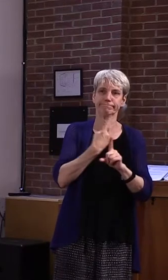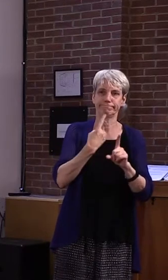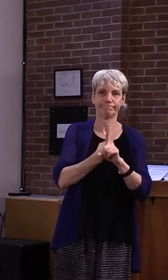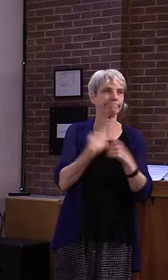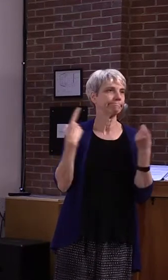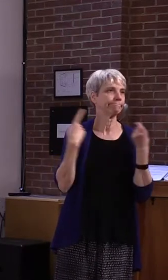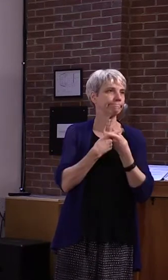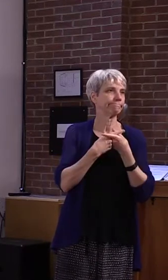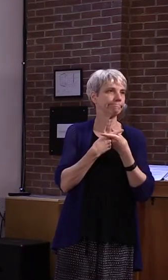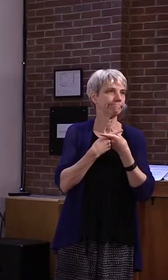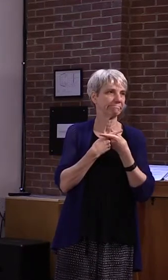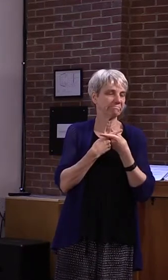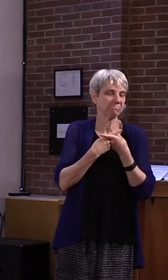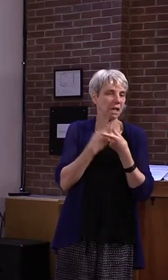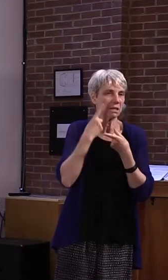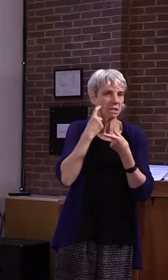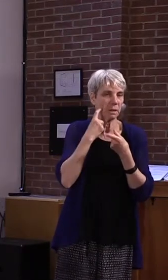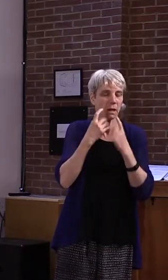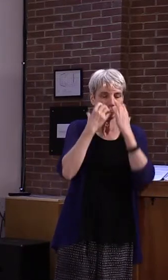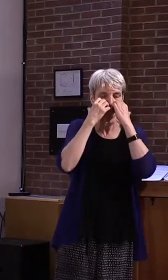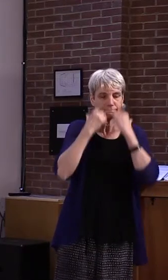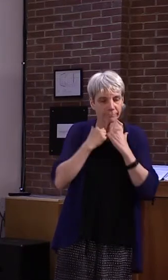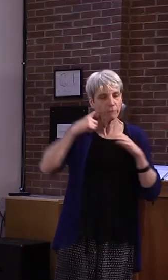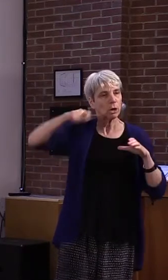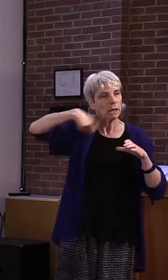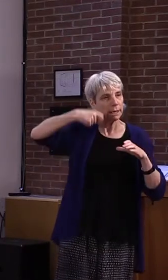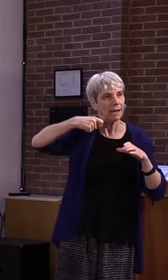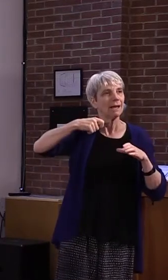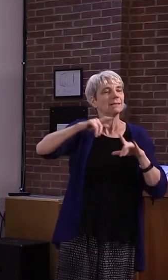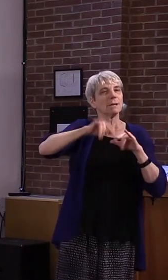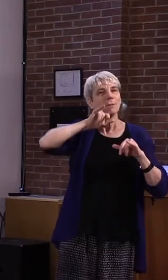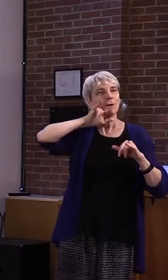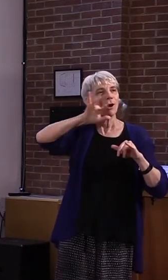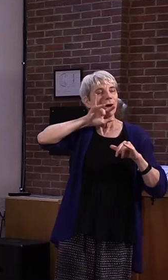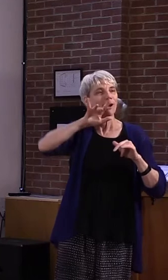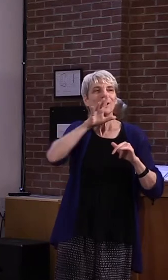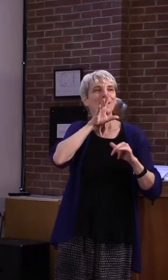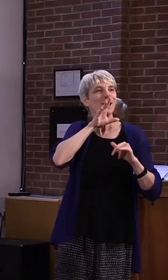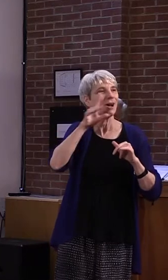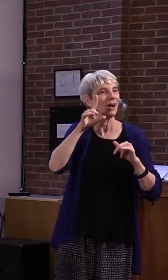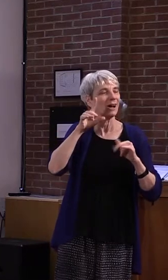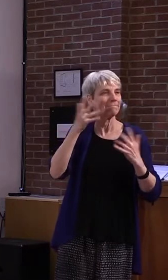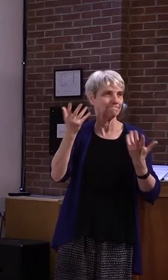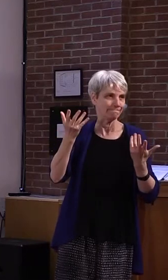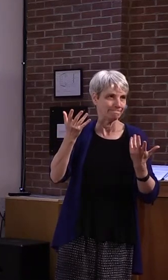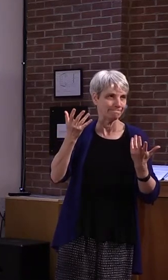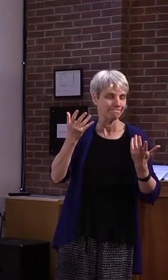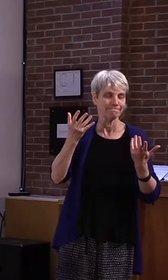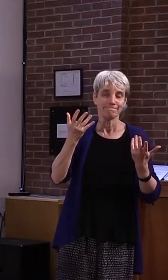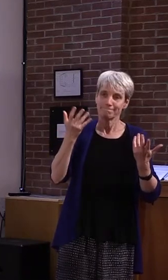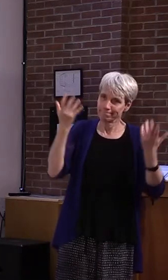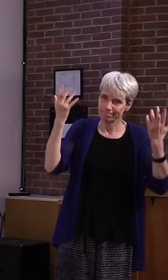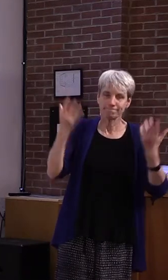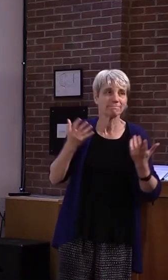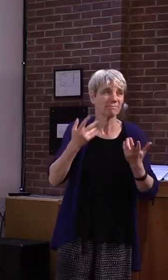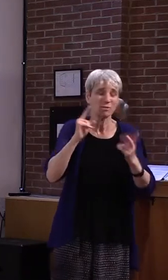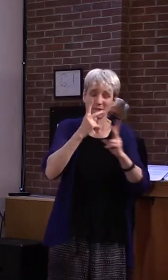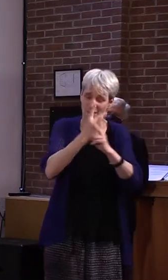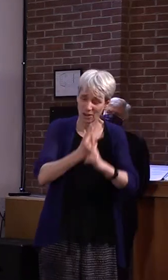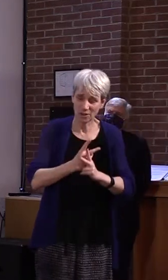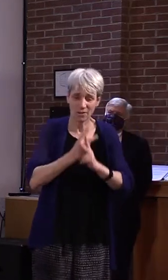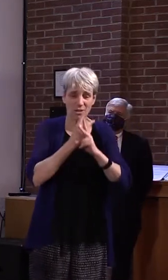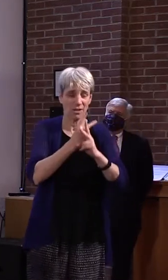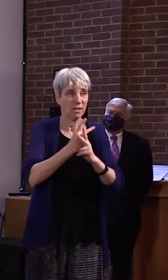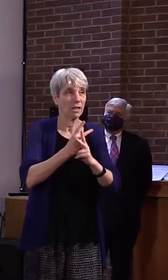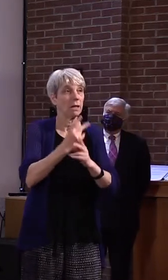So that's all I can tell you. People have to be very extraordinarily careful. Were there people there who